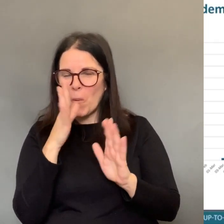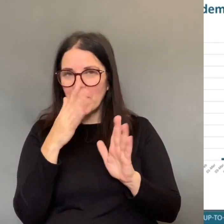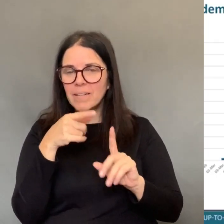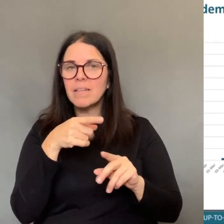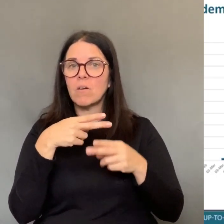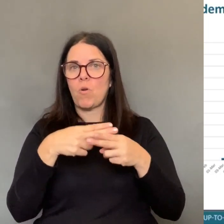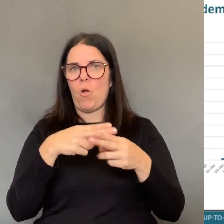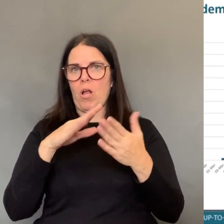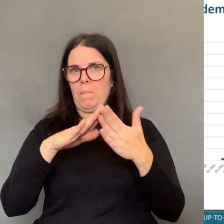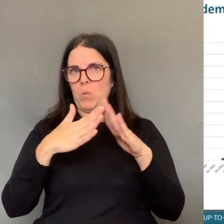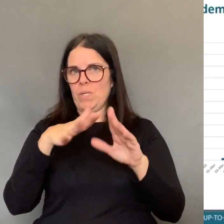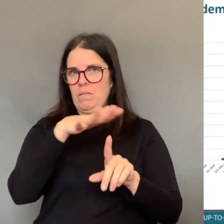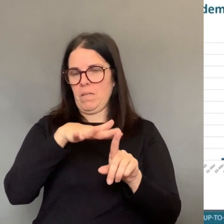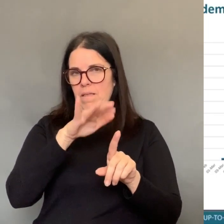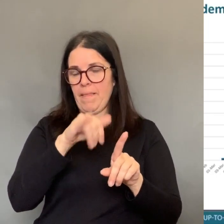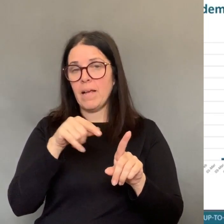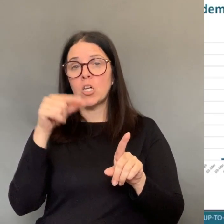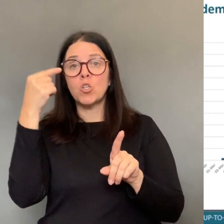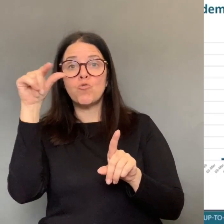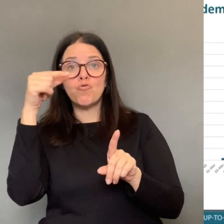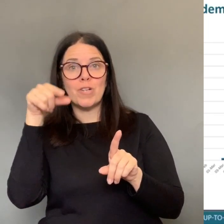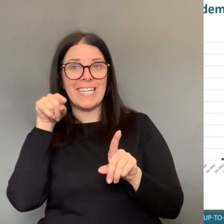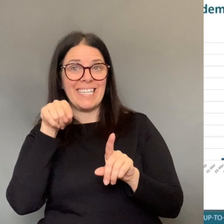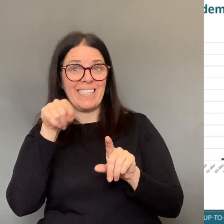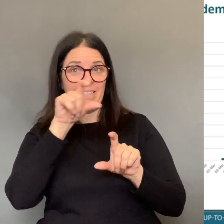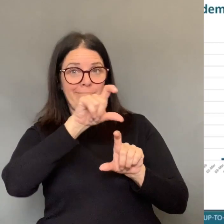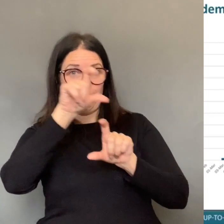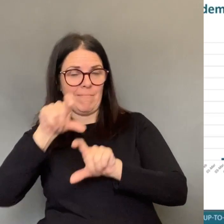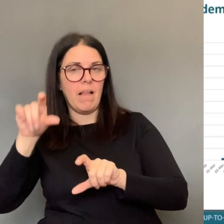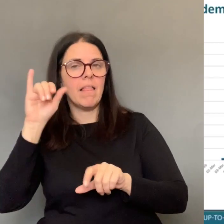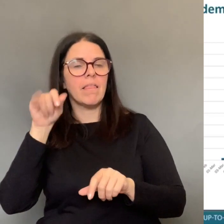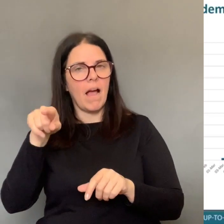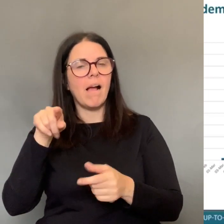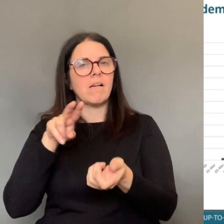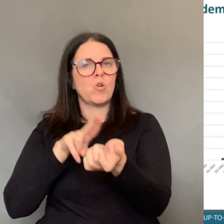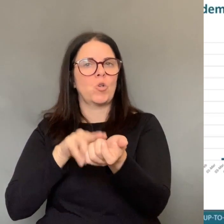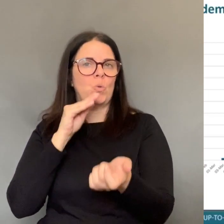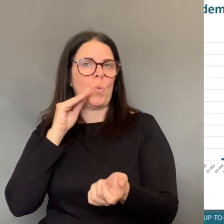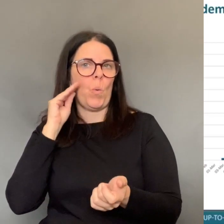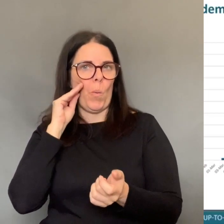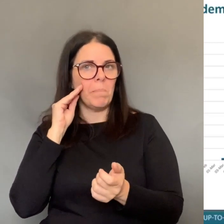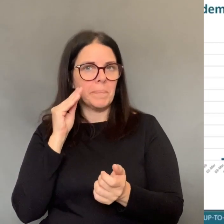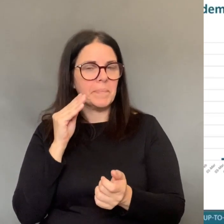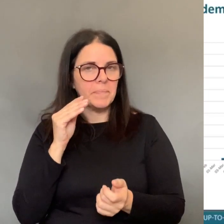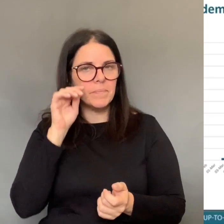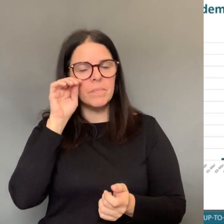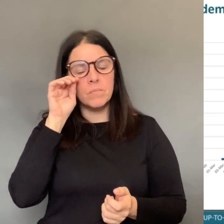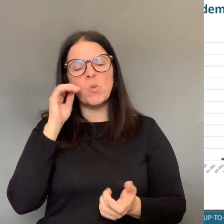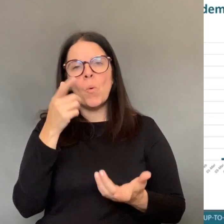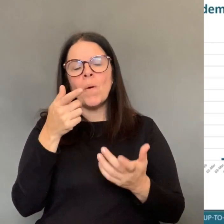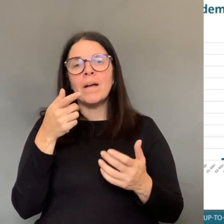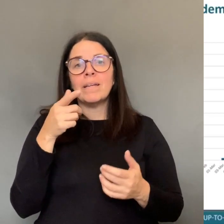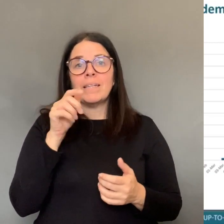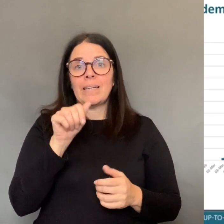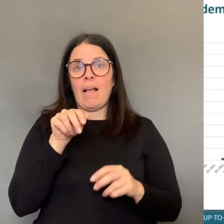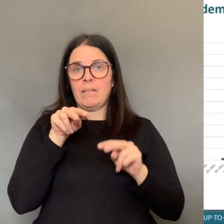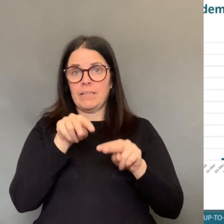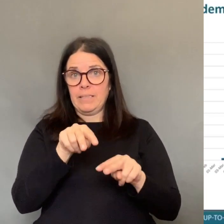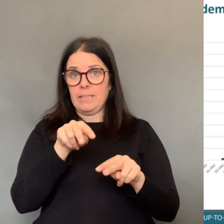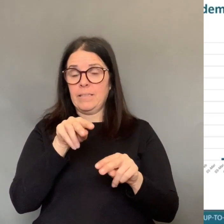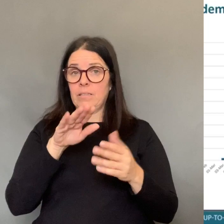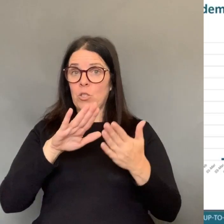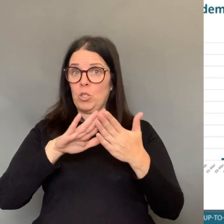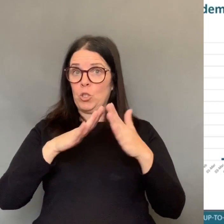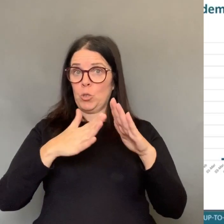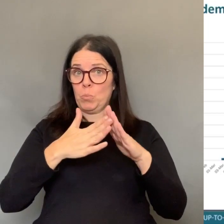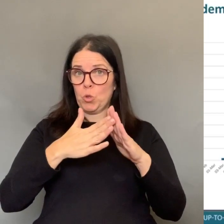graph, and there's an upward trend in the green. And that is what it's showing in the community, that community it's slowing down a little bit,